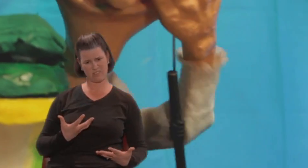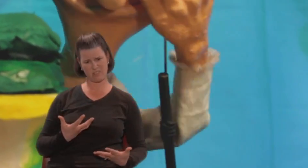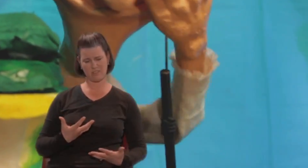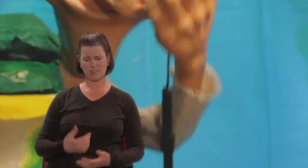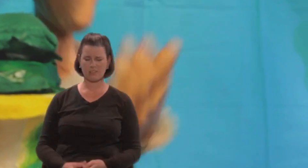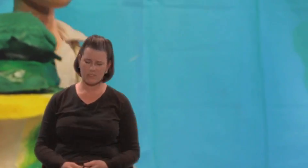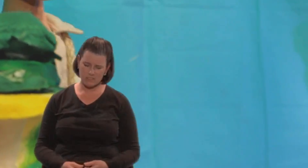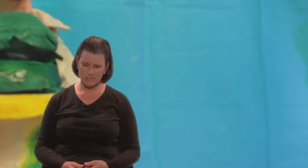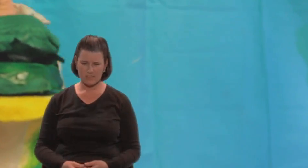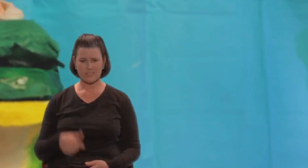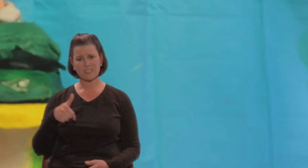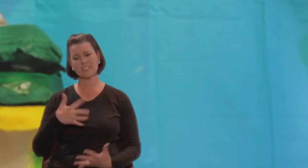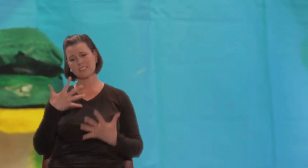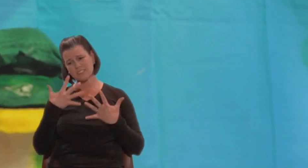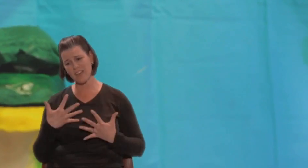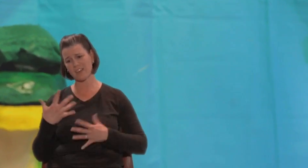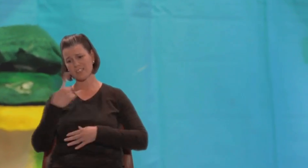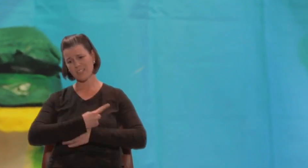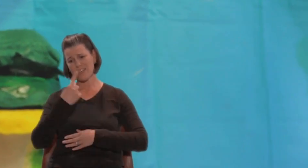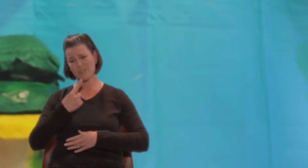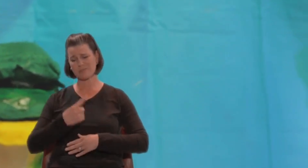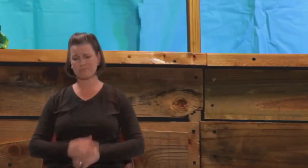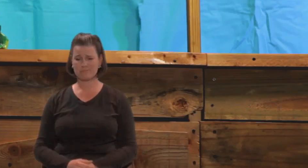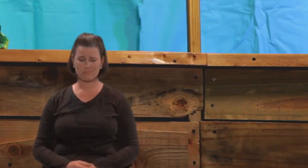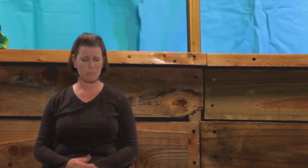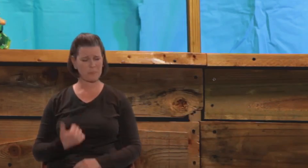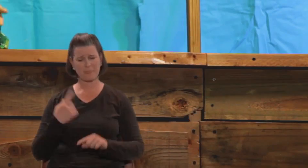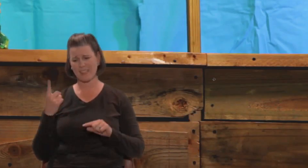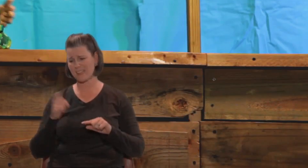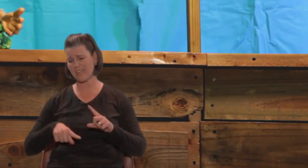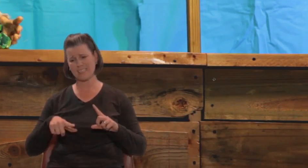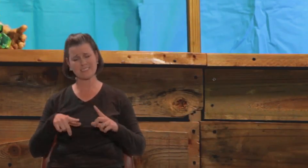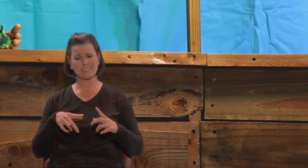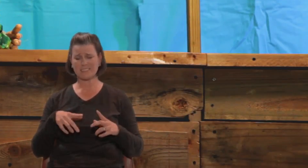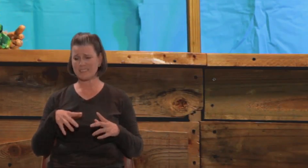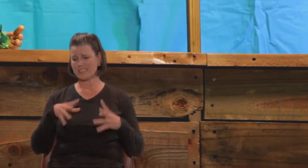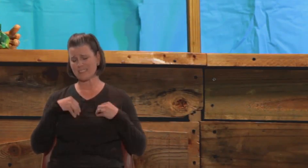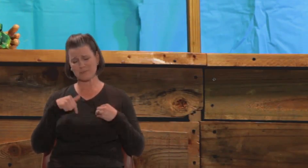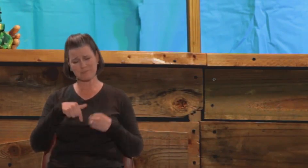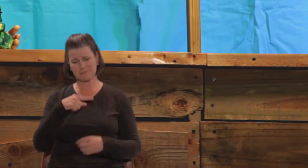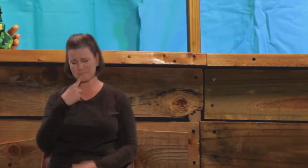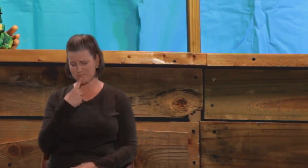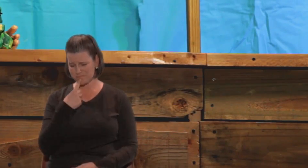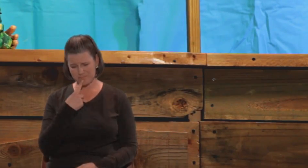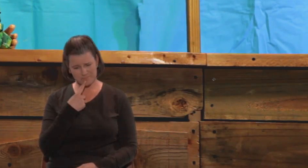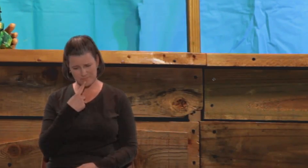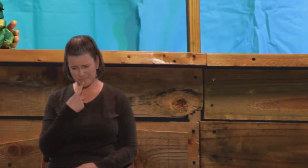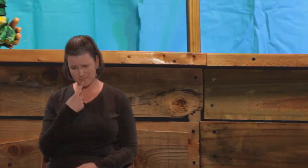is a sad, sad day. I just can't take this kind of disappointment. Come on, let's go.